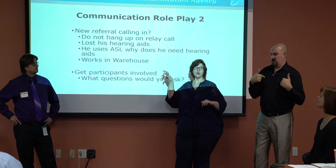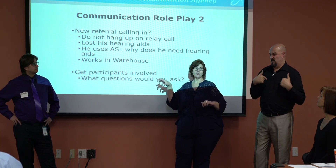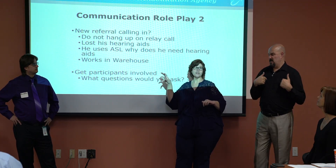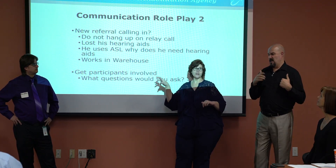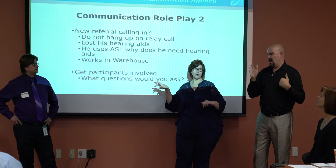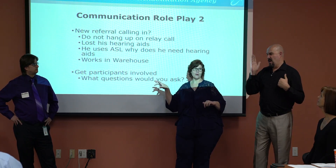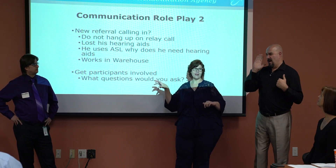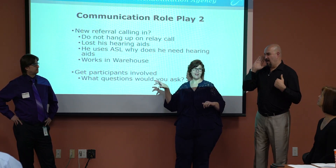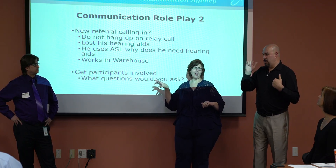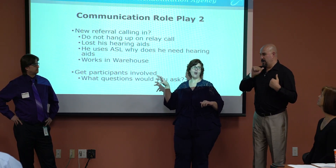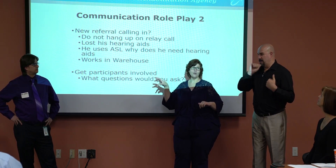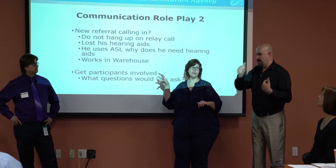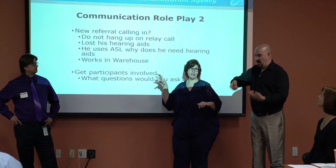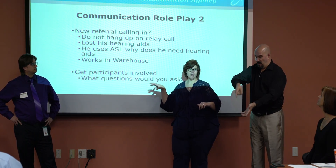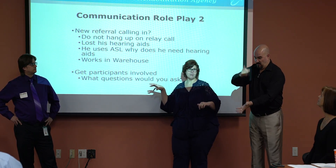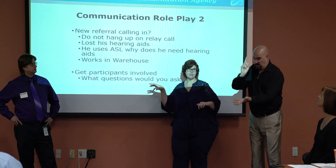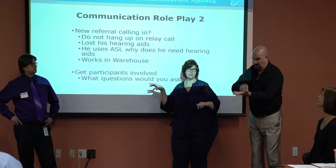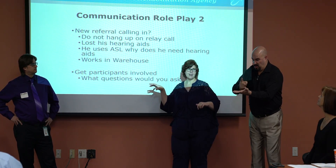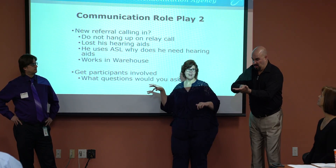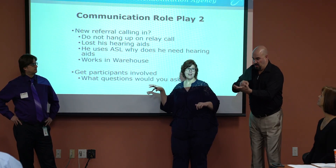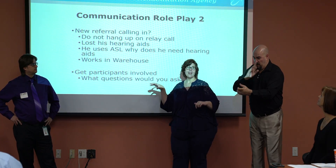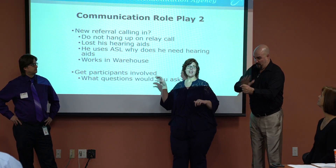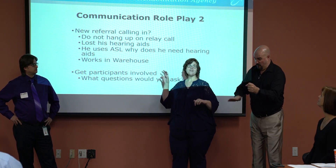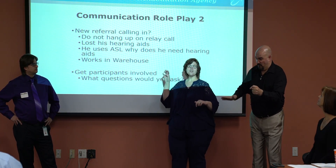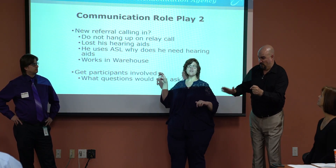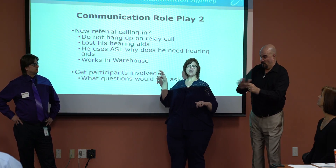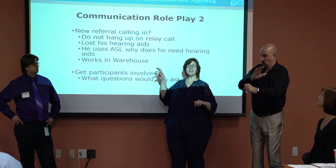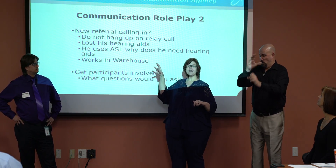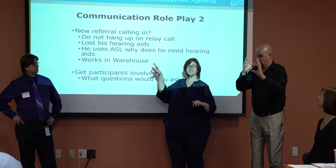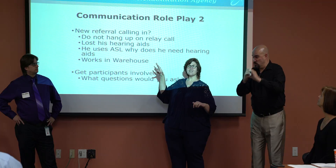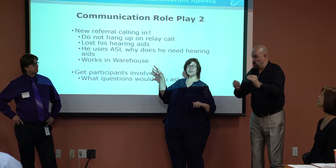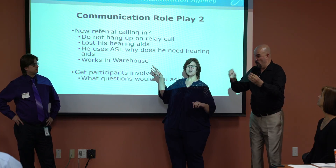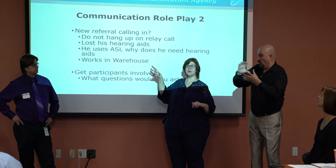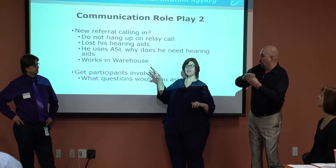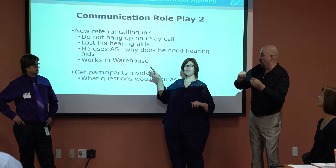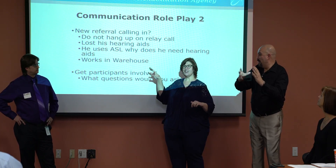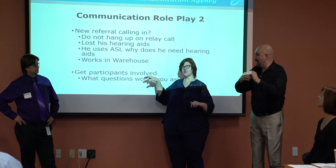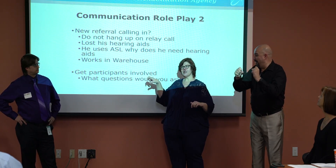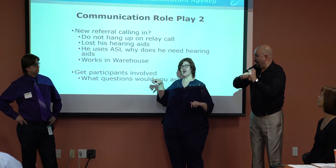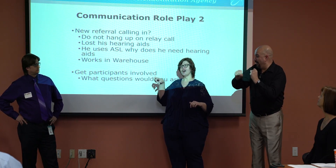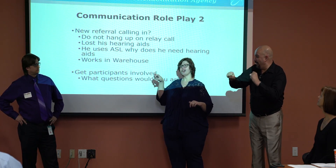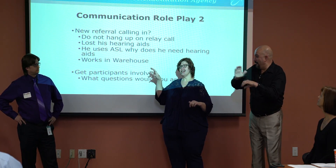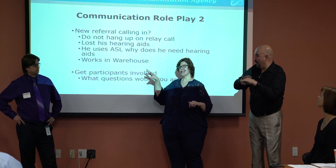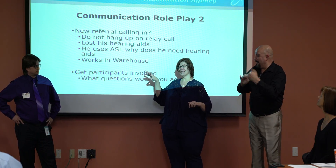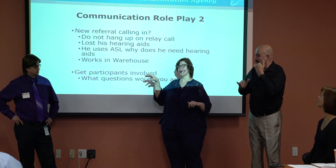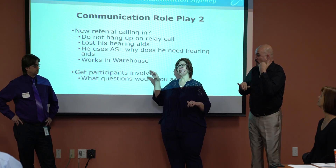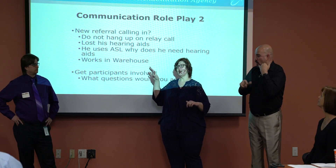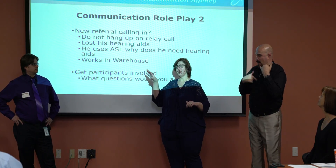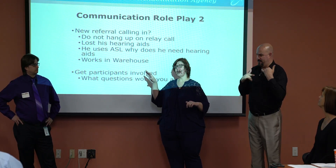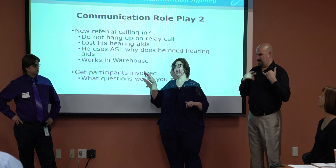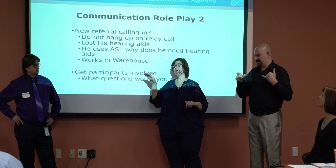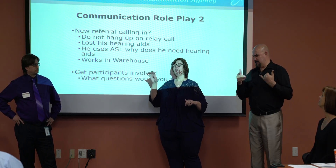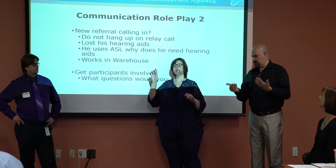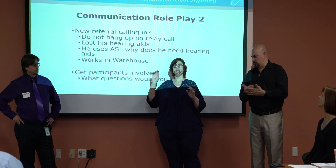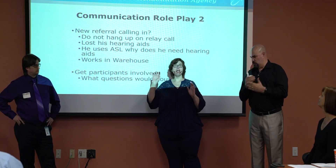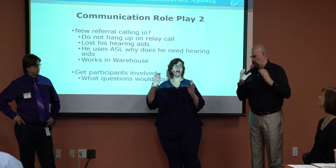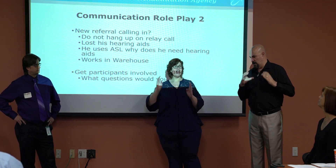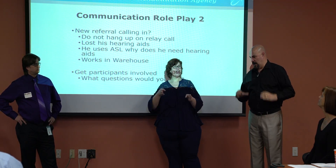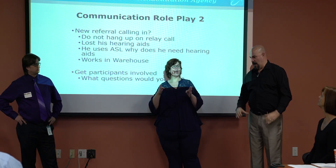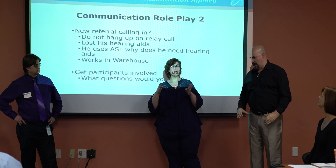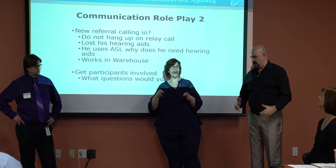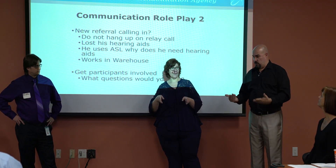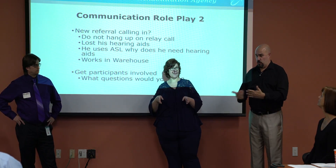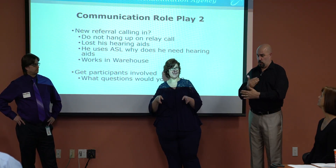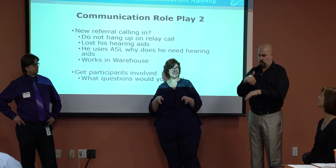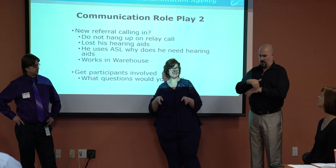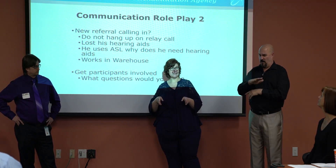the whole story on the phone. If you think this is going to be a new client, new referral and all that,